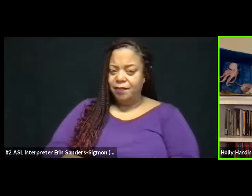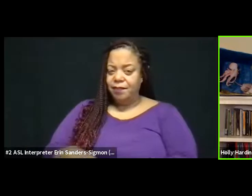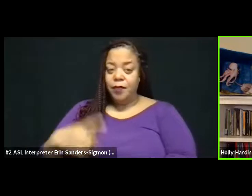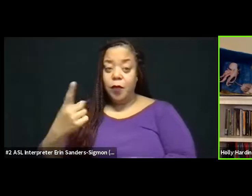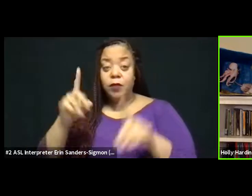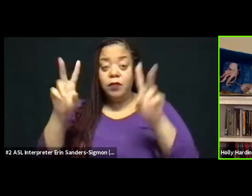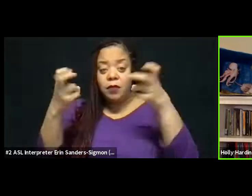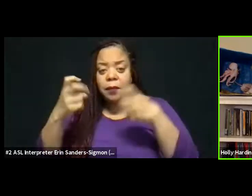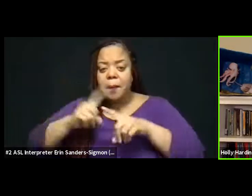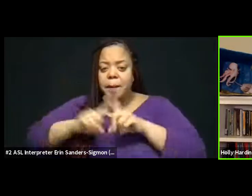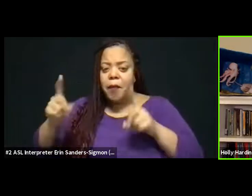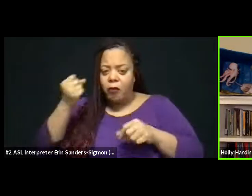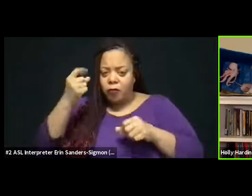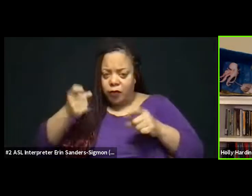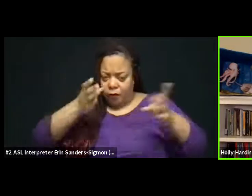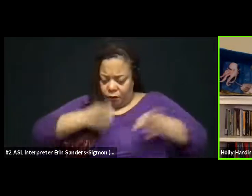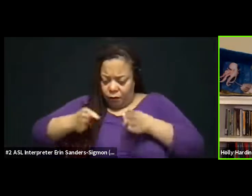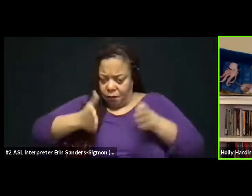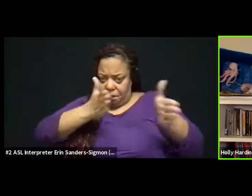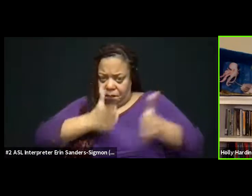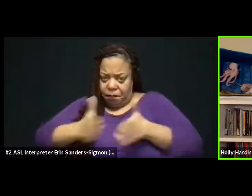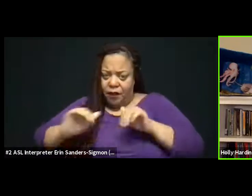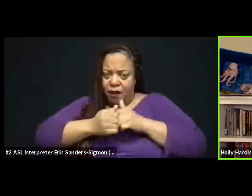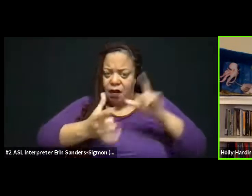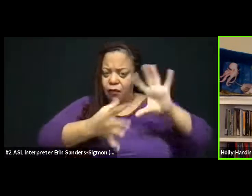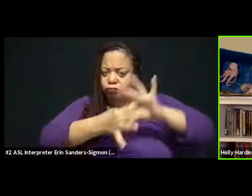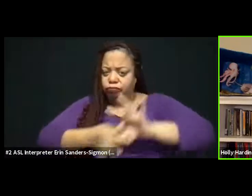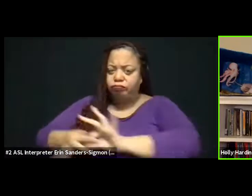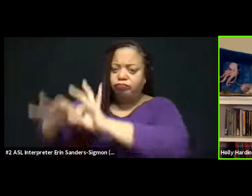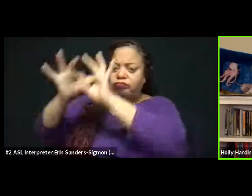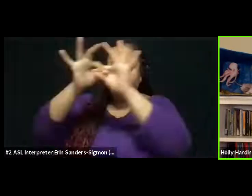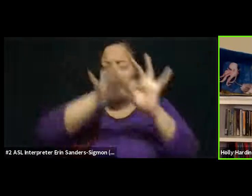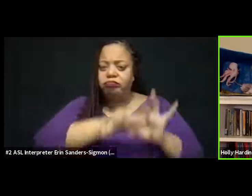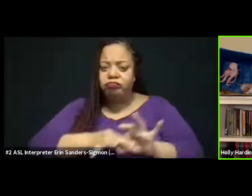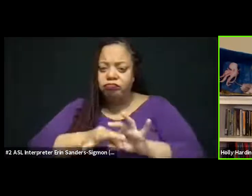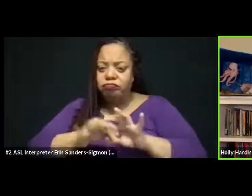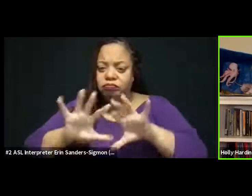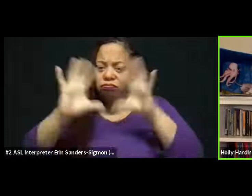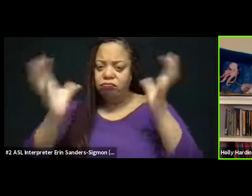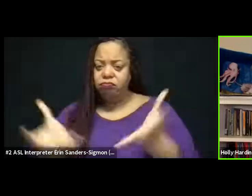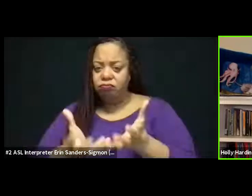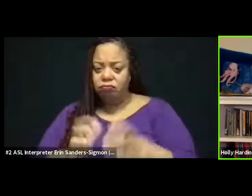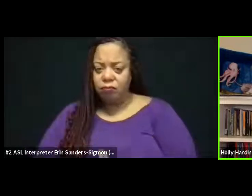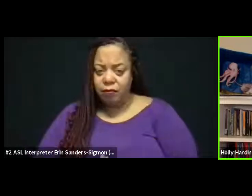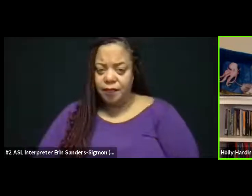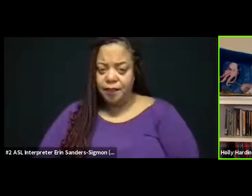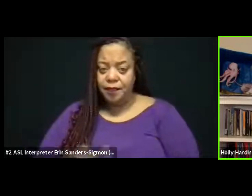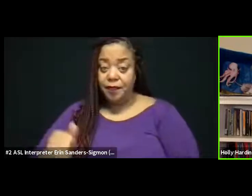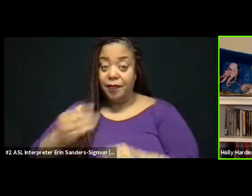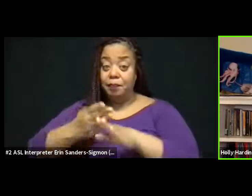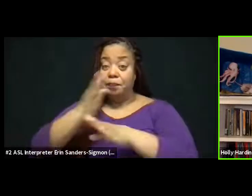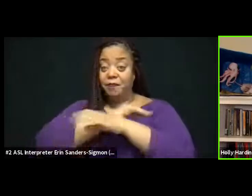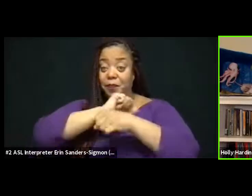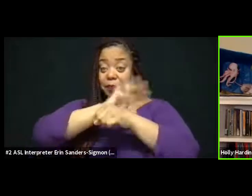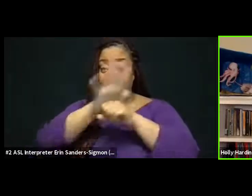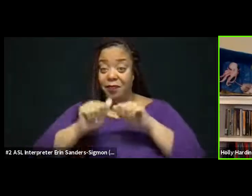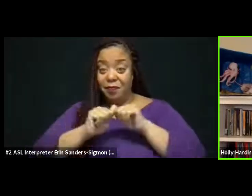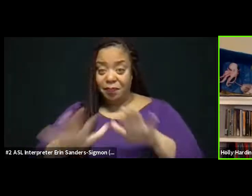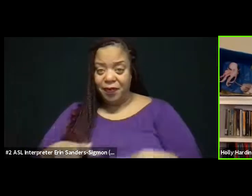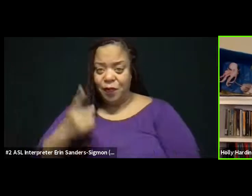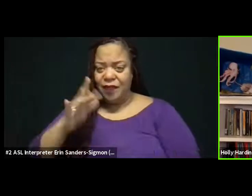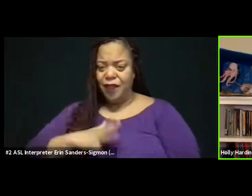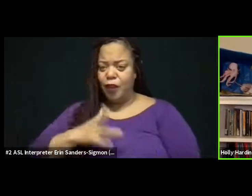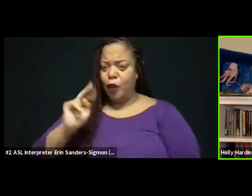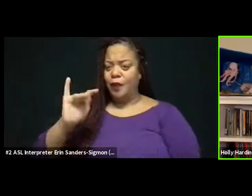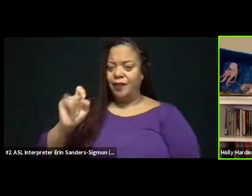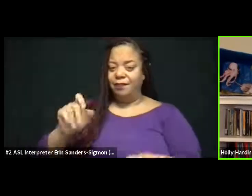organizing relationships. I know we said pre-pandemic, one of our units in science was on pandemics.